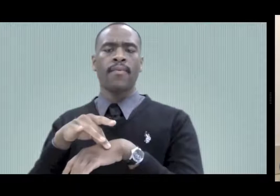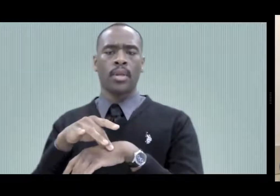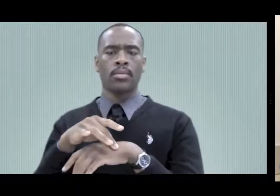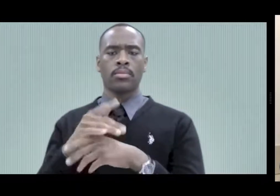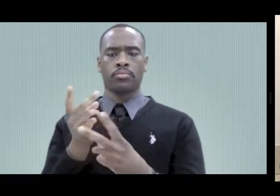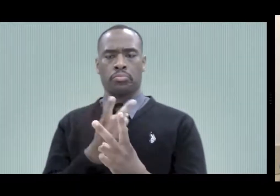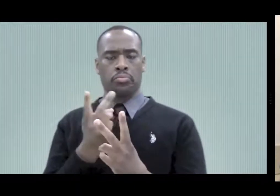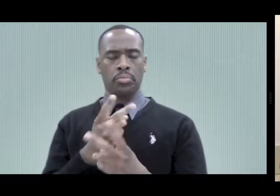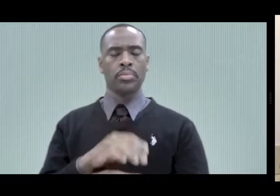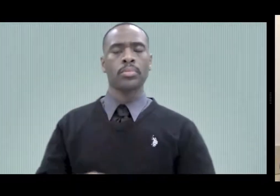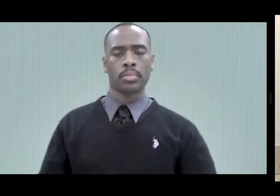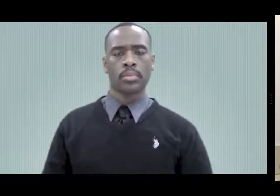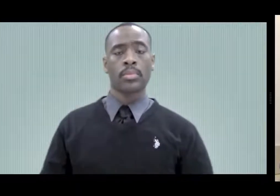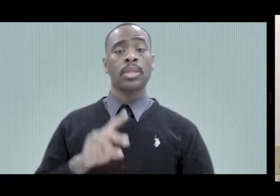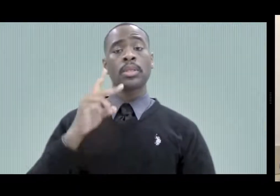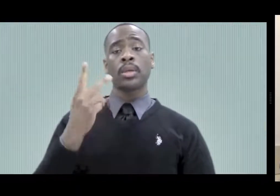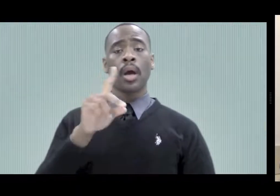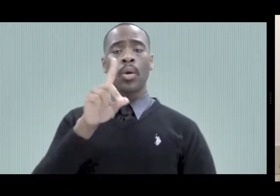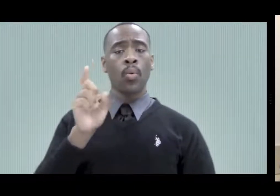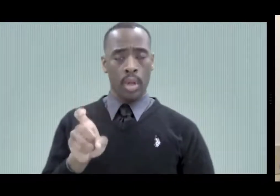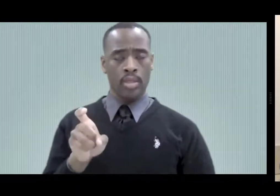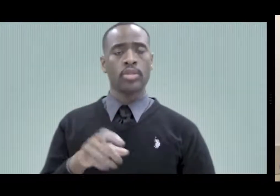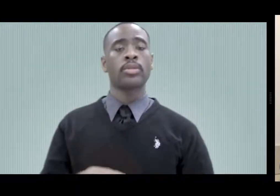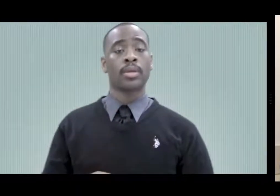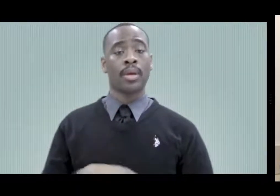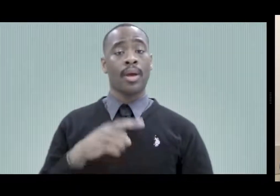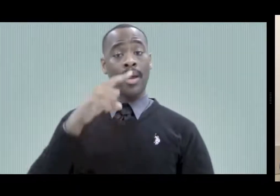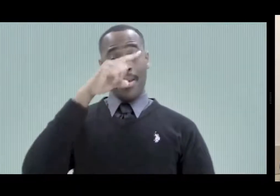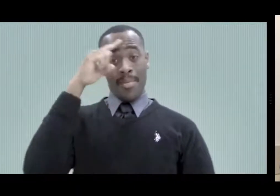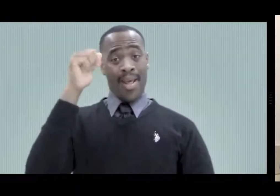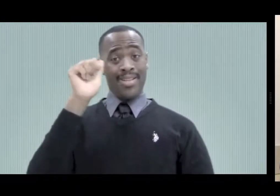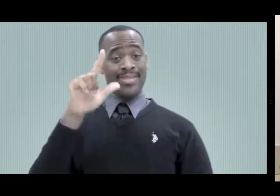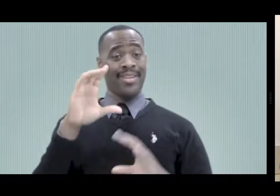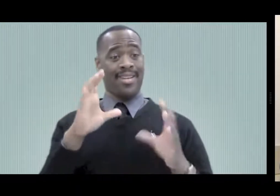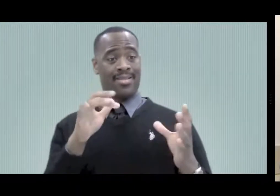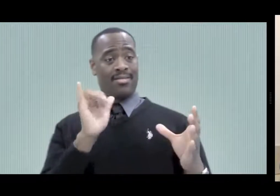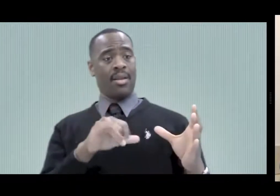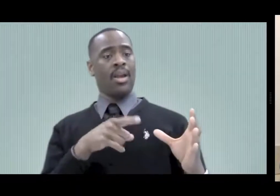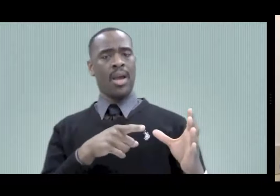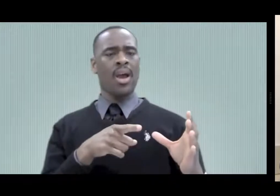to develop, based on social and geographical factors?